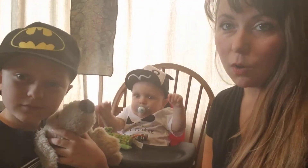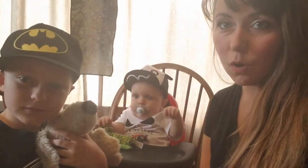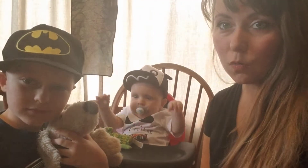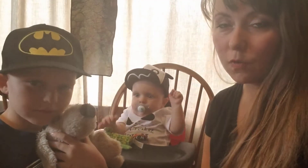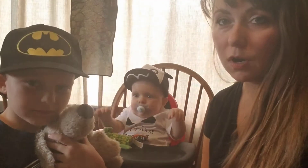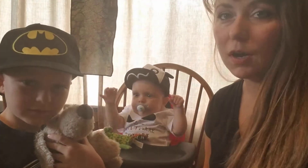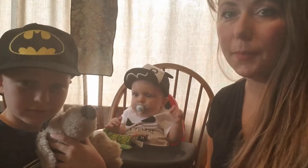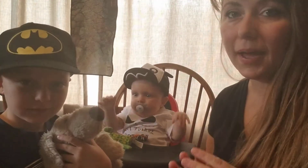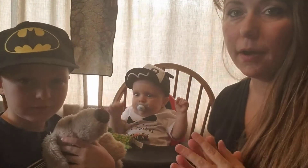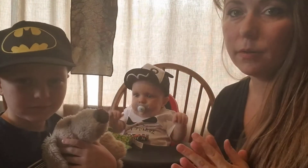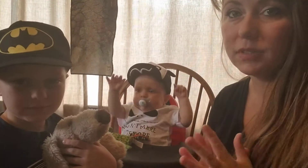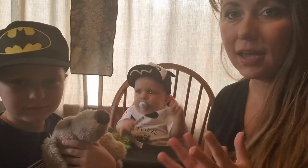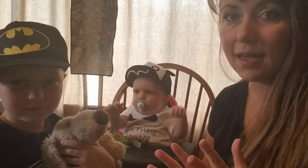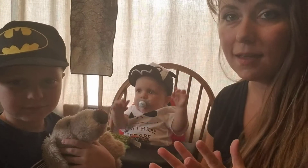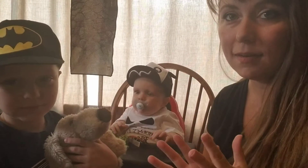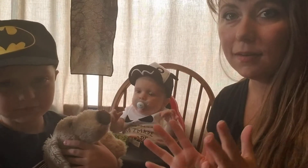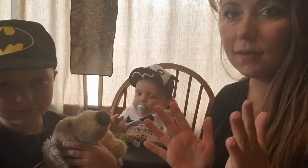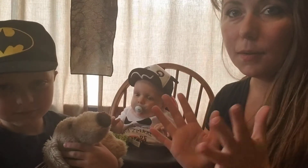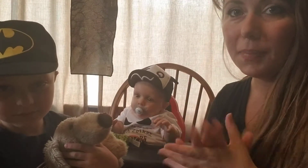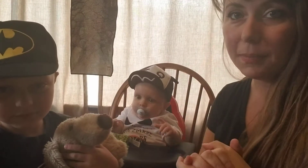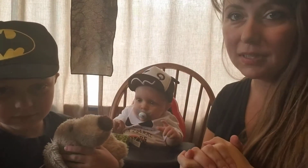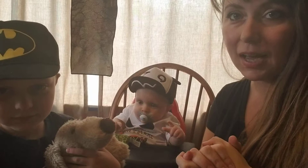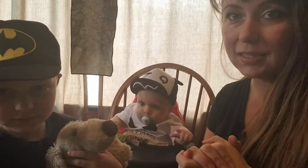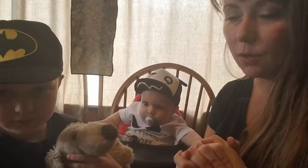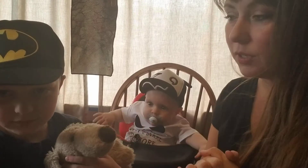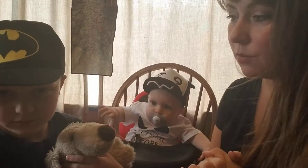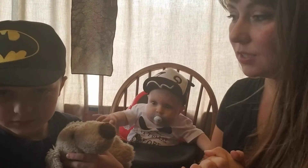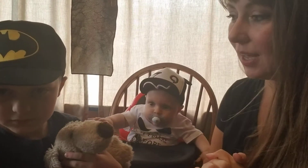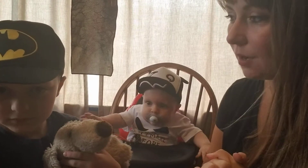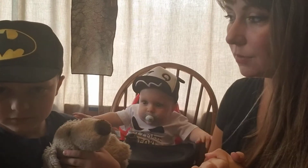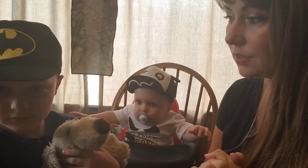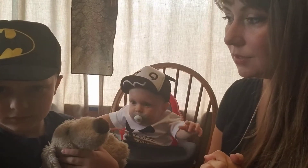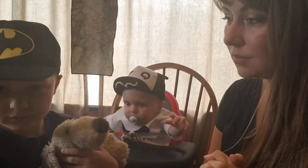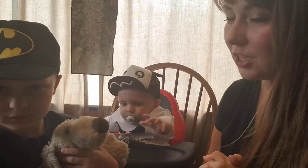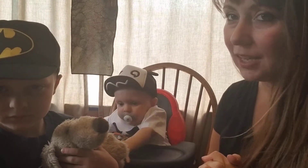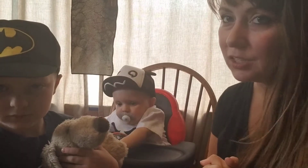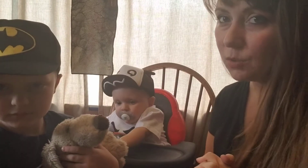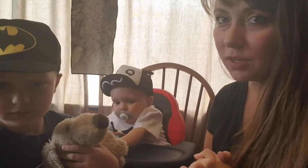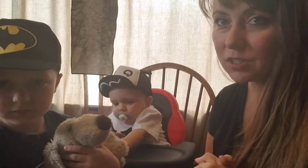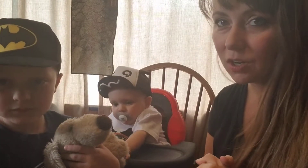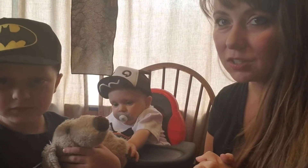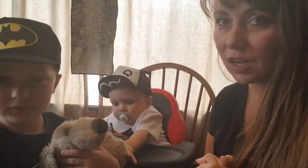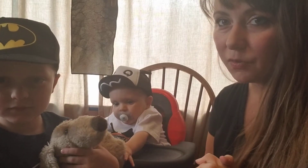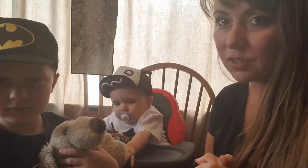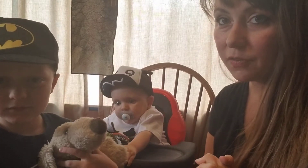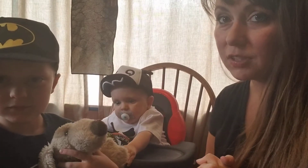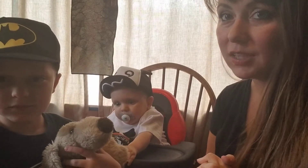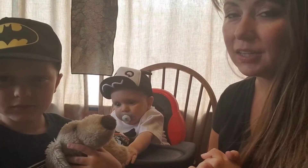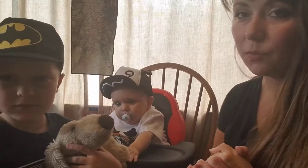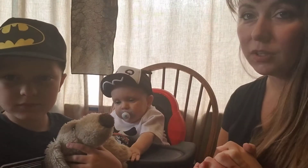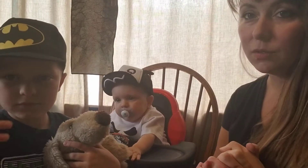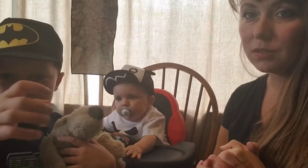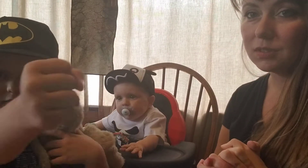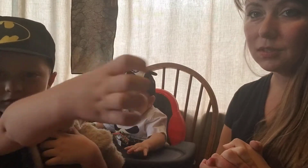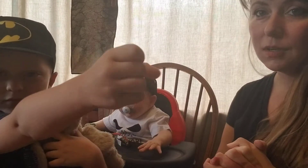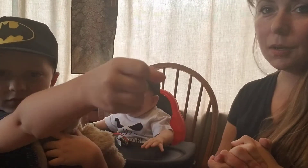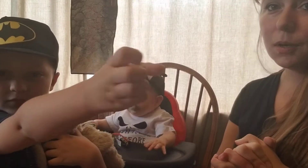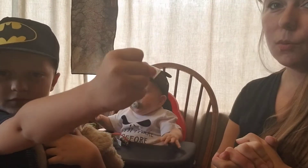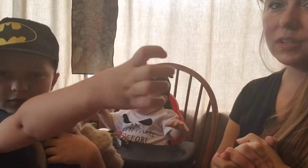over about 10 baby signs that we use in the house. Channing, do you want to start us off with the first sign that we use? What's